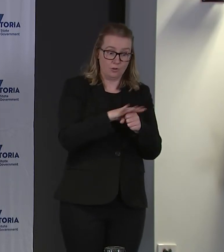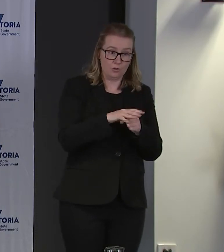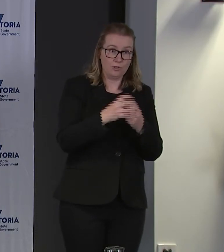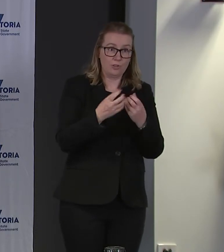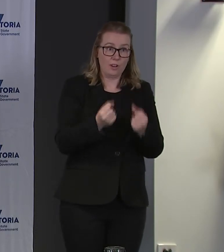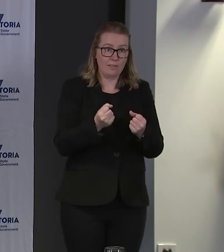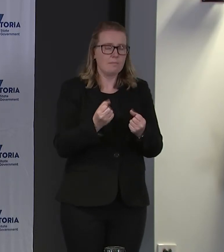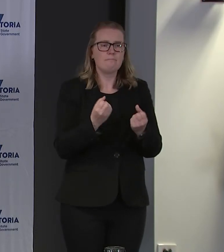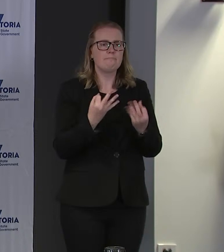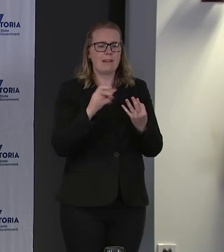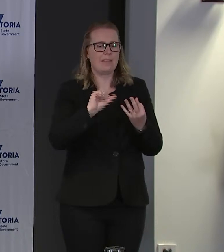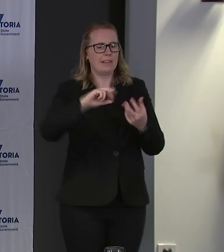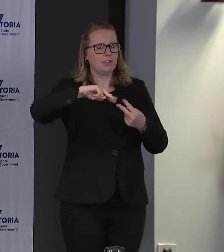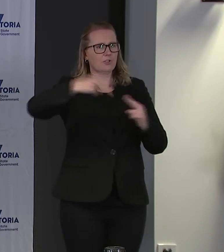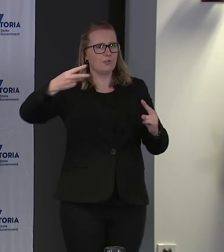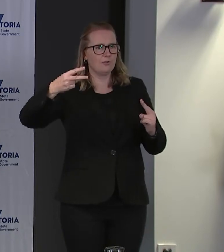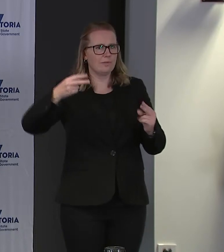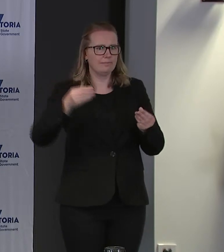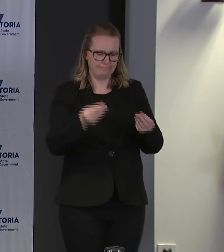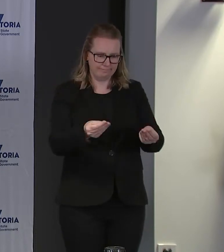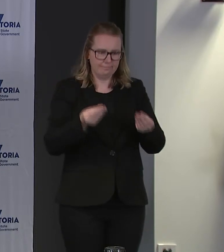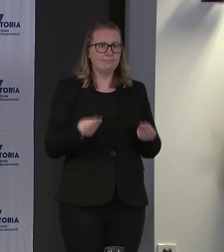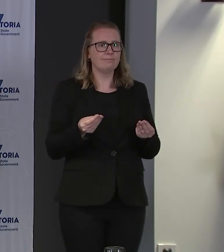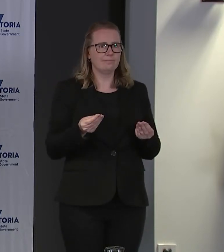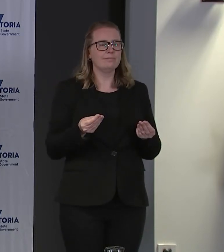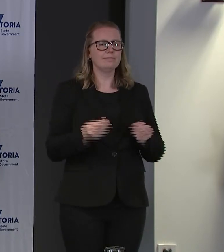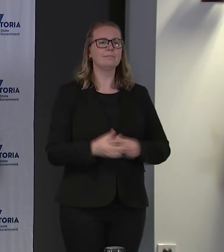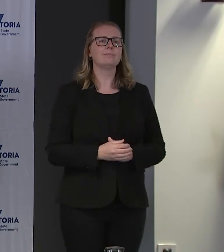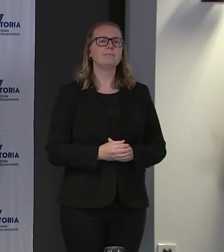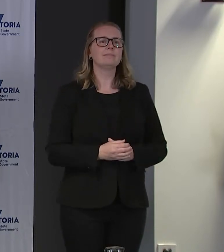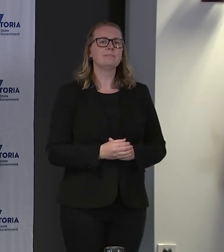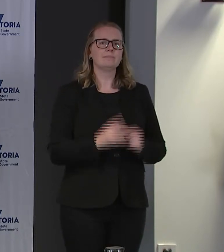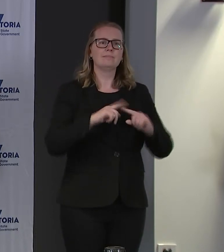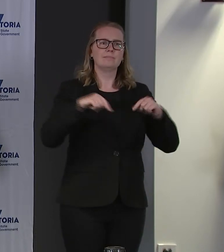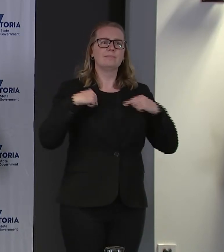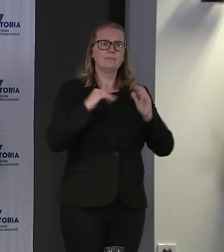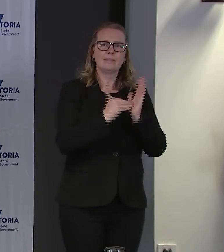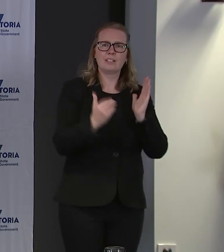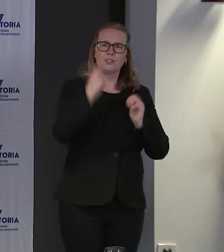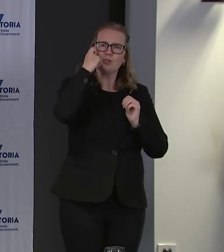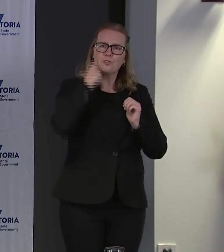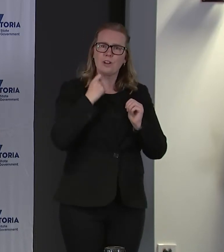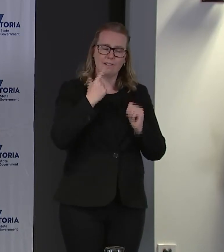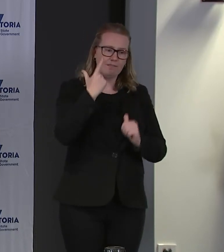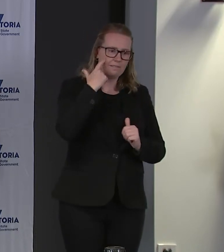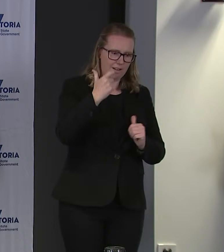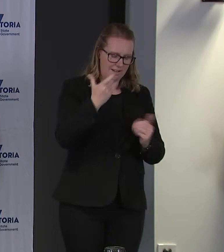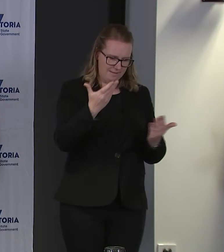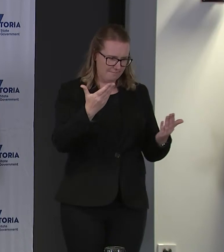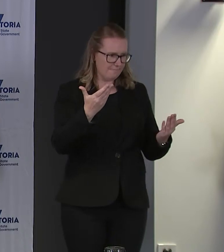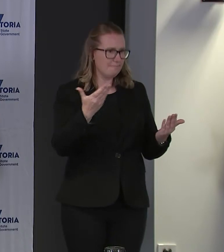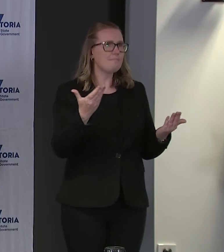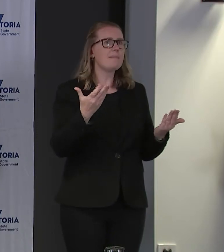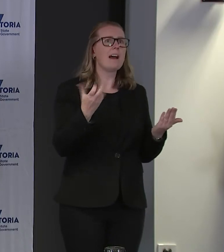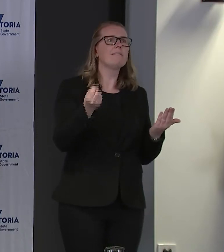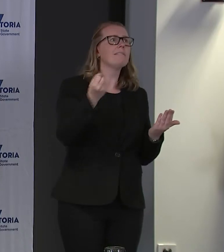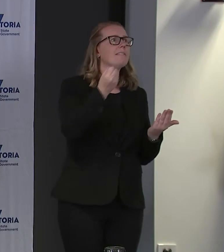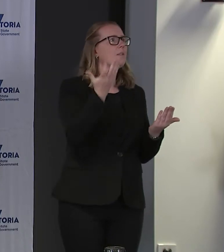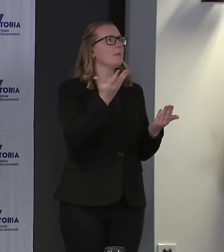genetic sequence. Every effort is being made right now to look for that match, but we may not get the match.